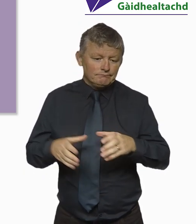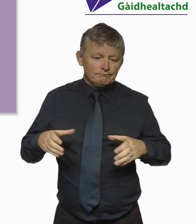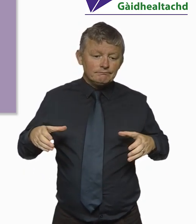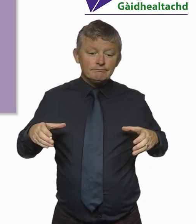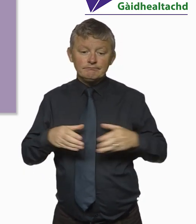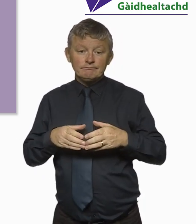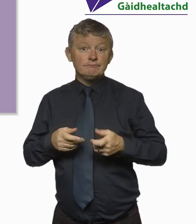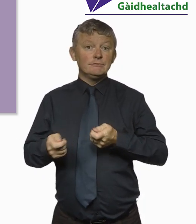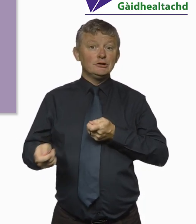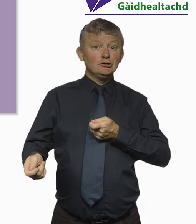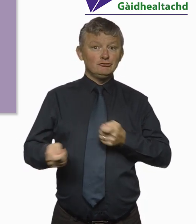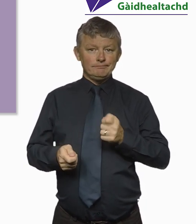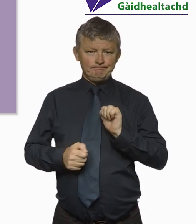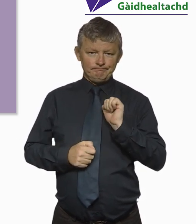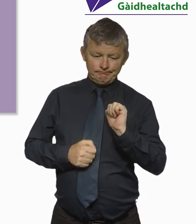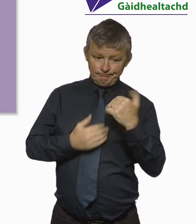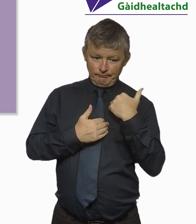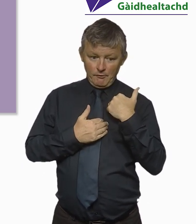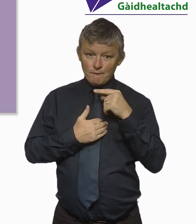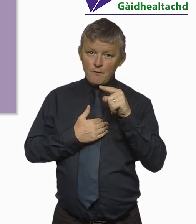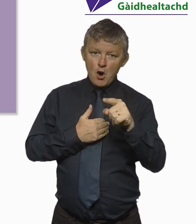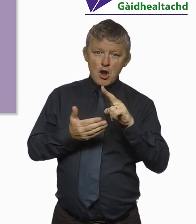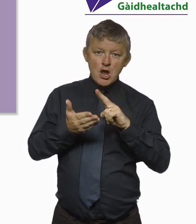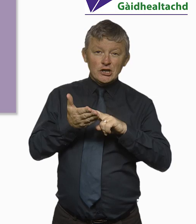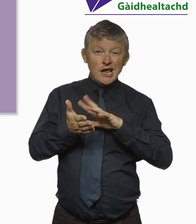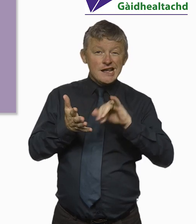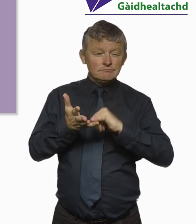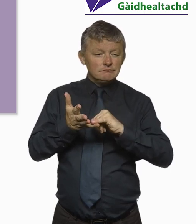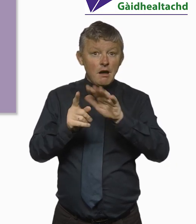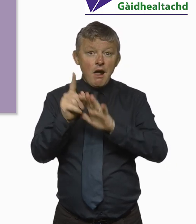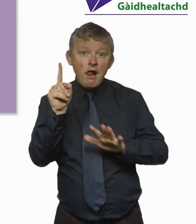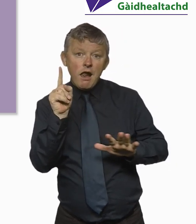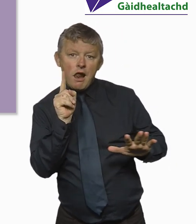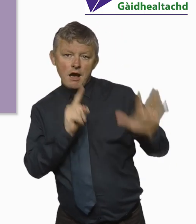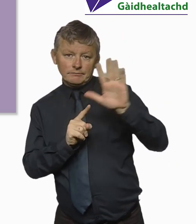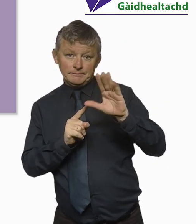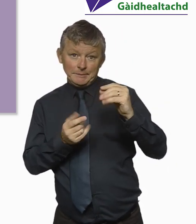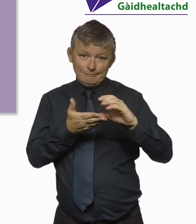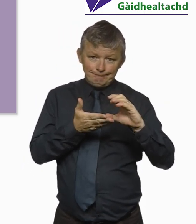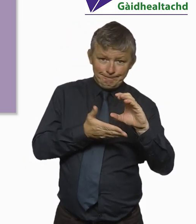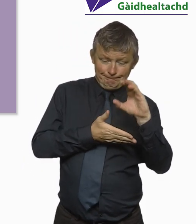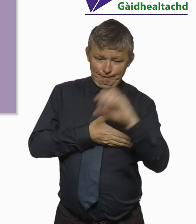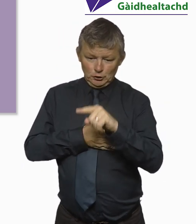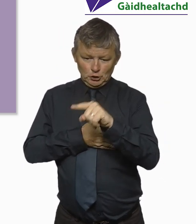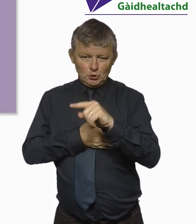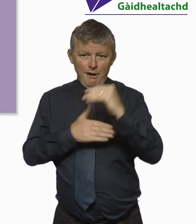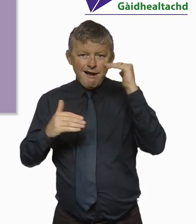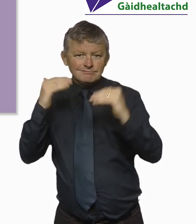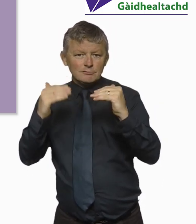The Lead Agency Model means that NHS Highland are commissioned to deliver adult social care in Highland.